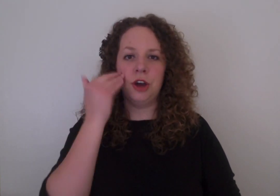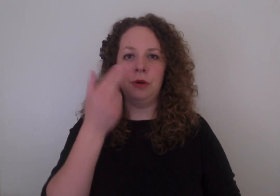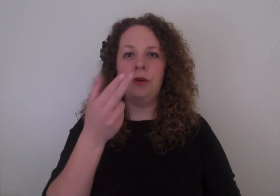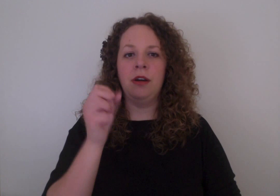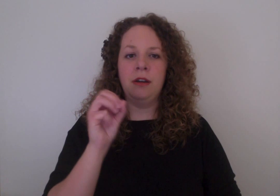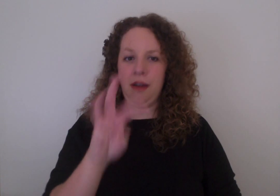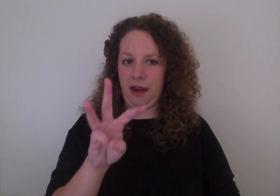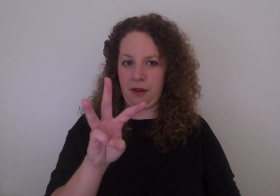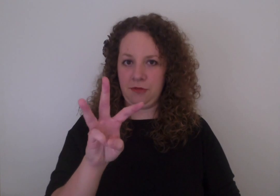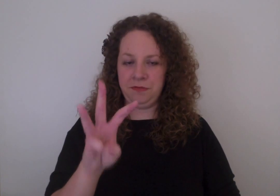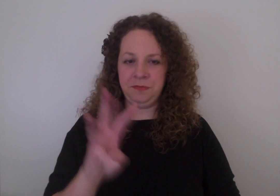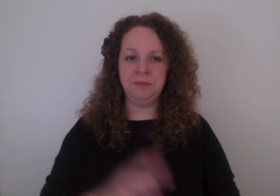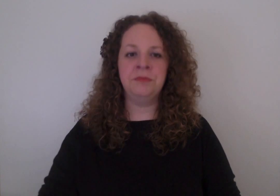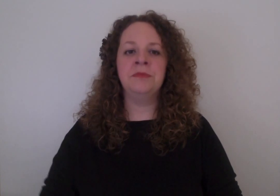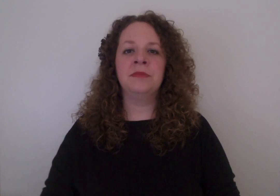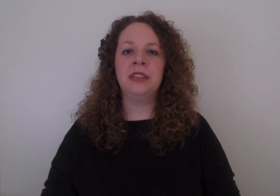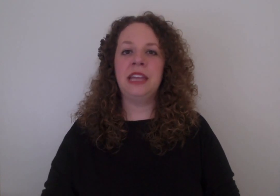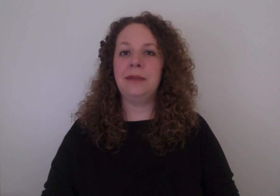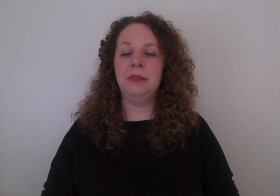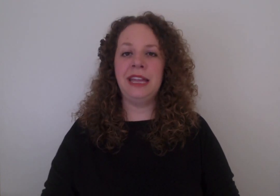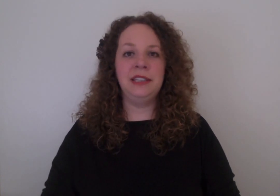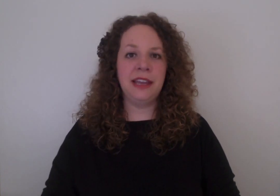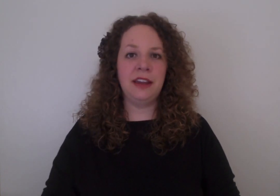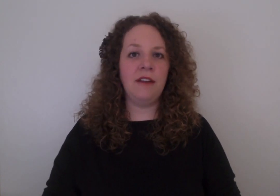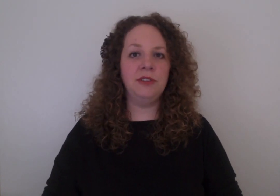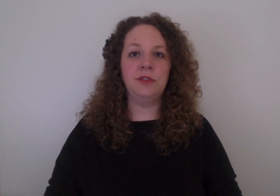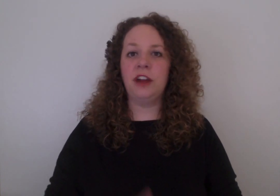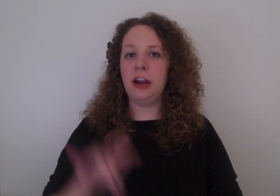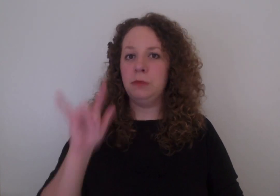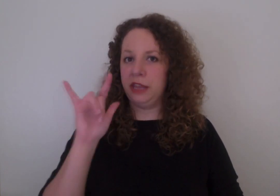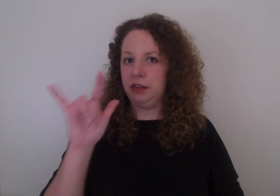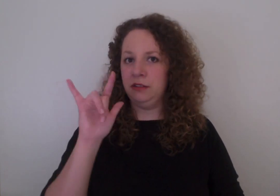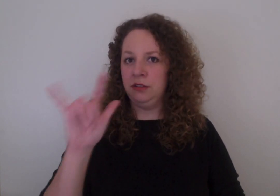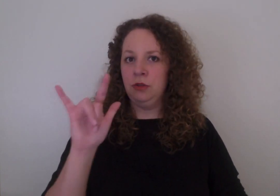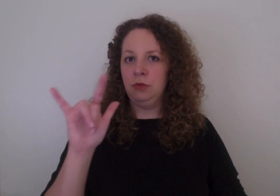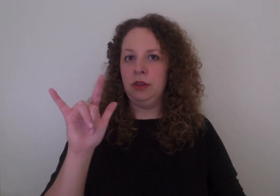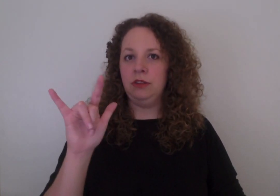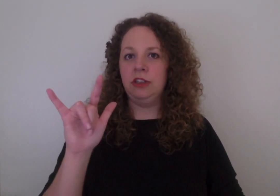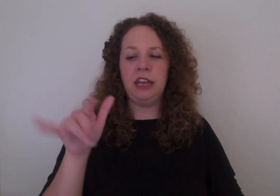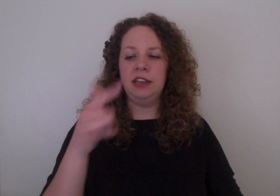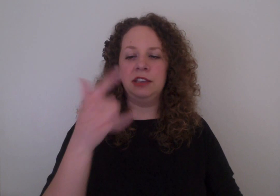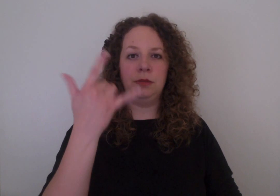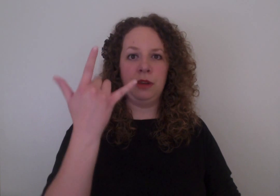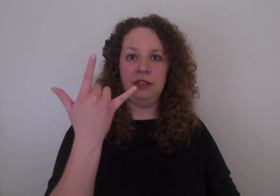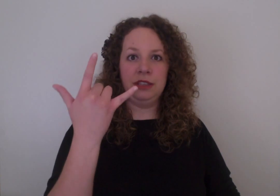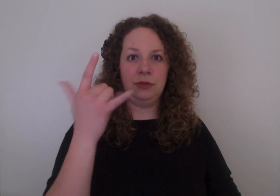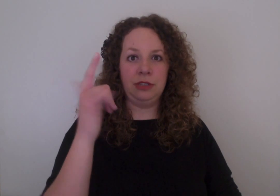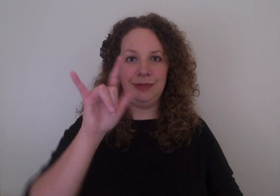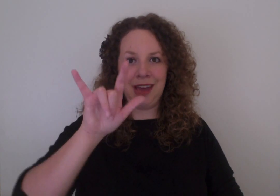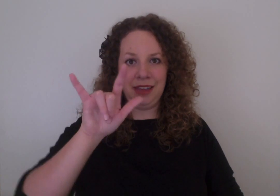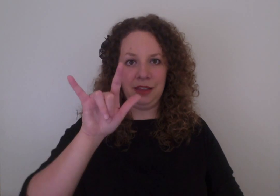no, how. Okay, plane takeoff. So for airplane, we learned in ASL 1 that's going to be the I love you